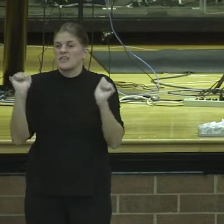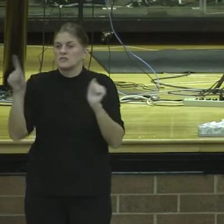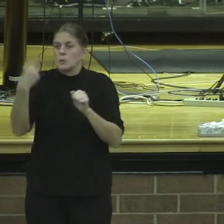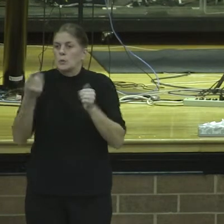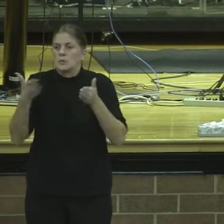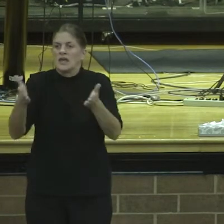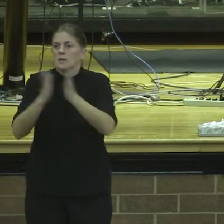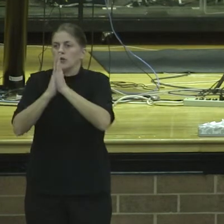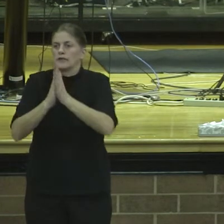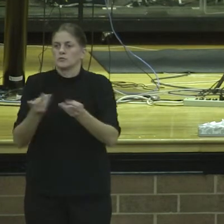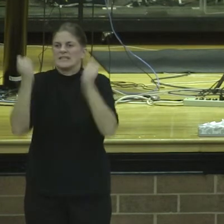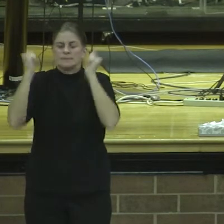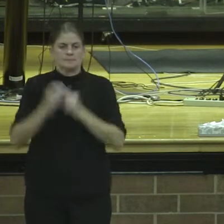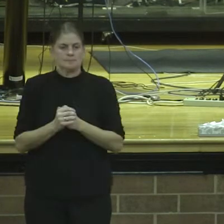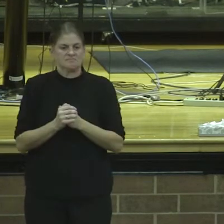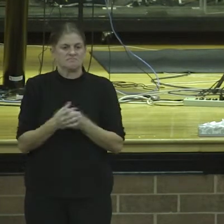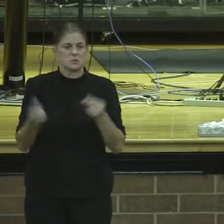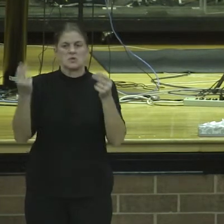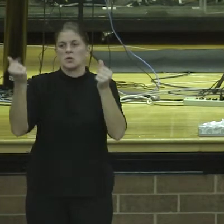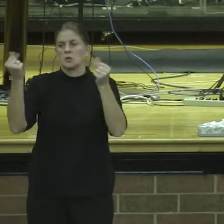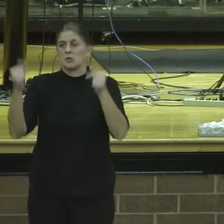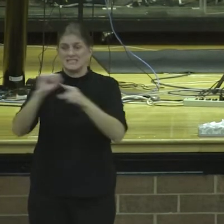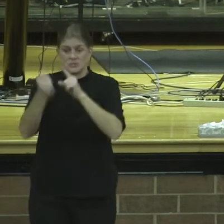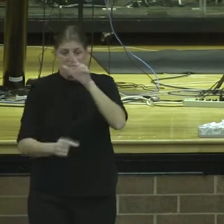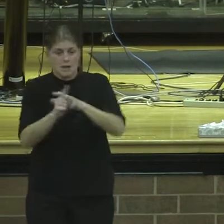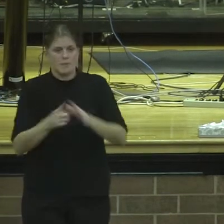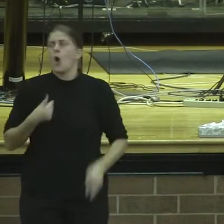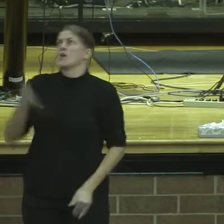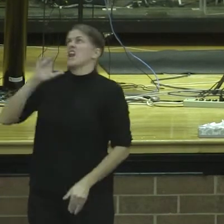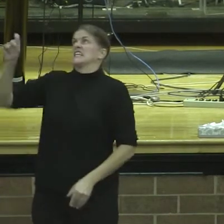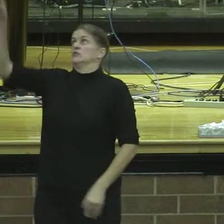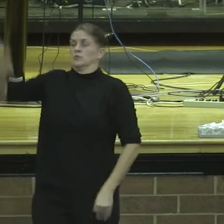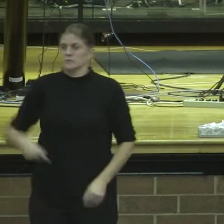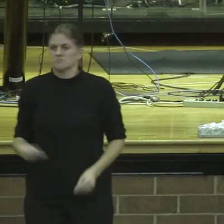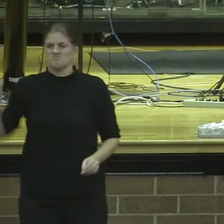That seems to be our prayer life, is quick prayers. The situation comes, and, oh, God, we need you.